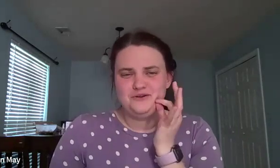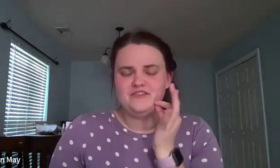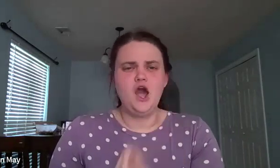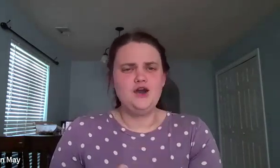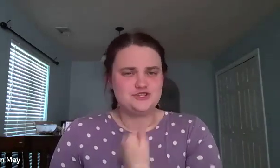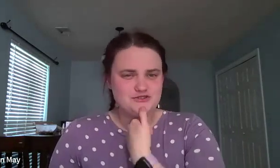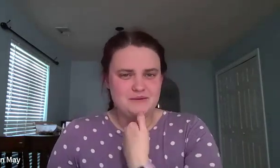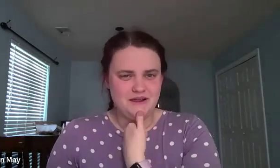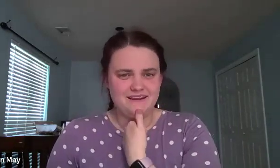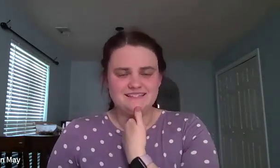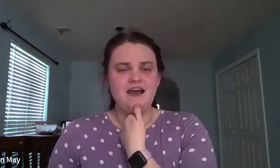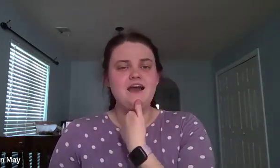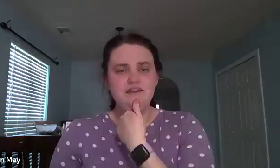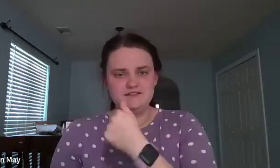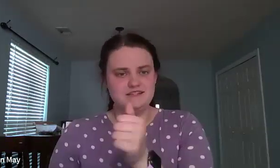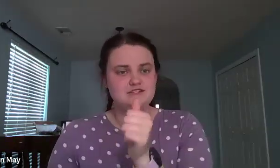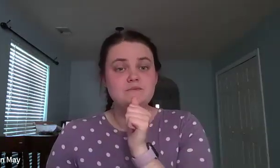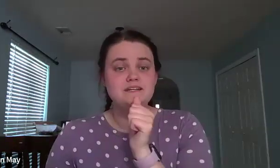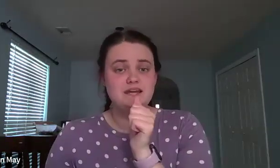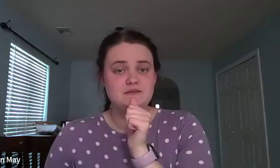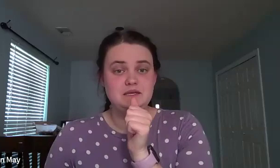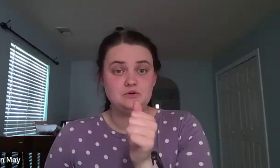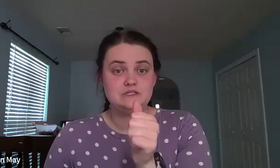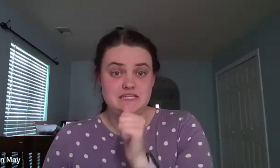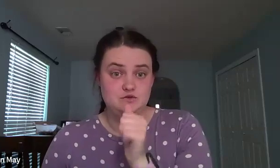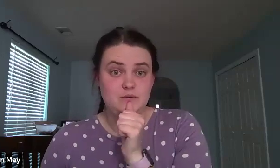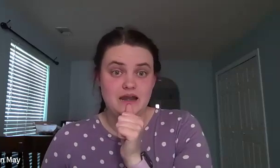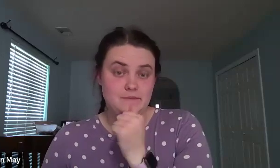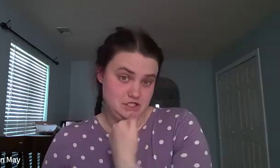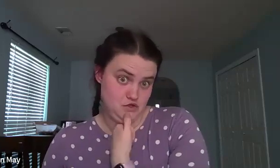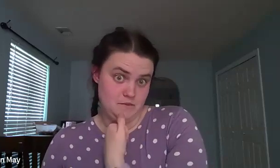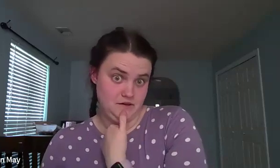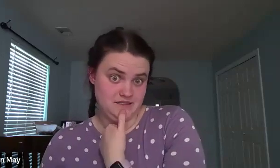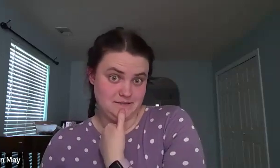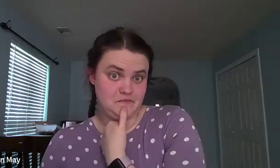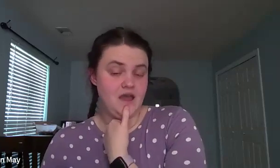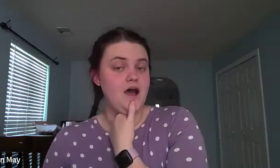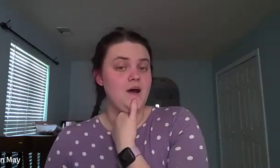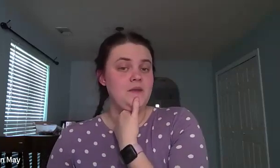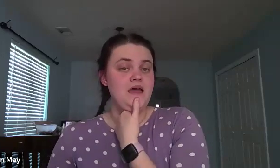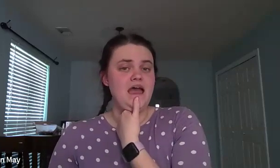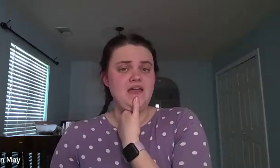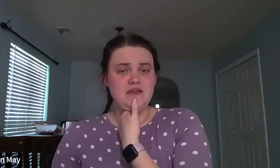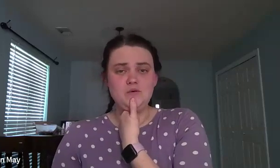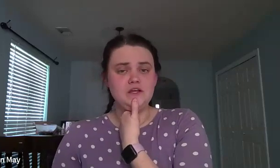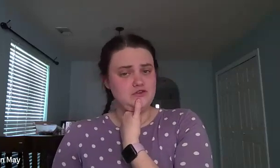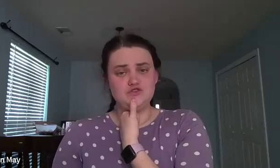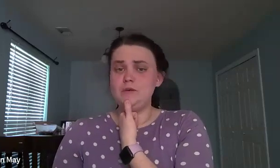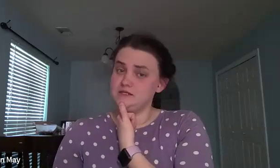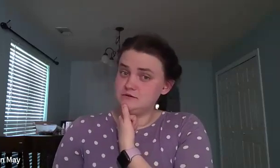And they go, oh, strawberries. I have said so many times to people secret when I mean strawberries. And they will look at you so puzzled